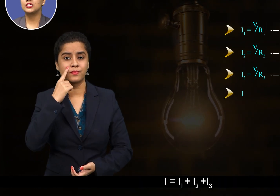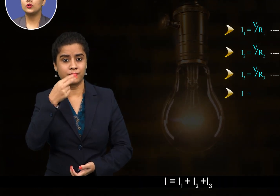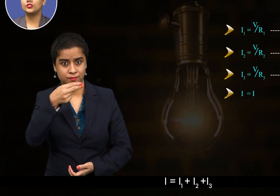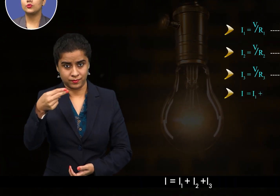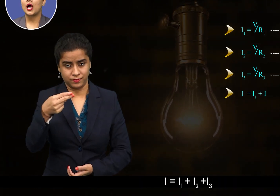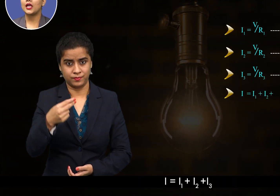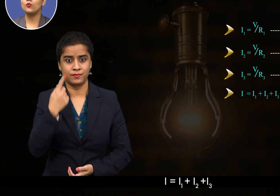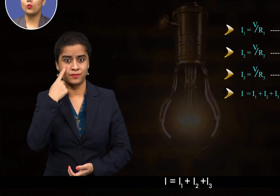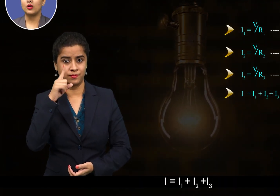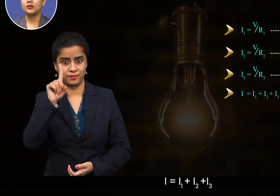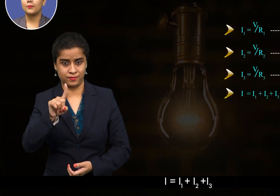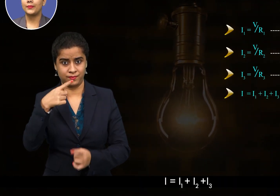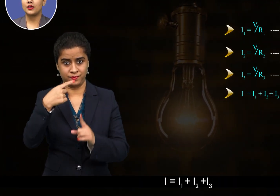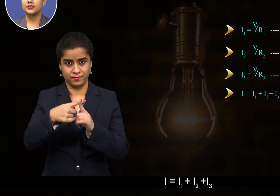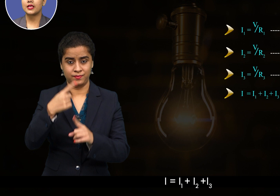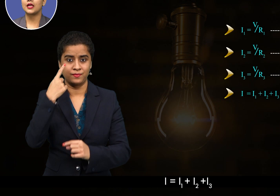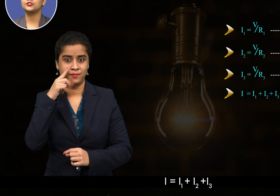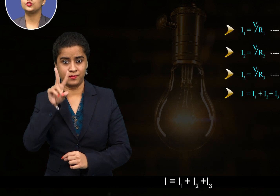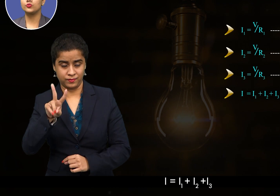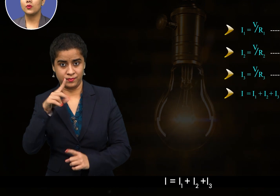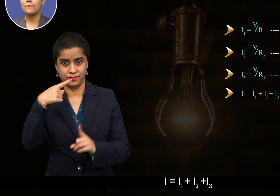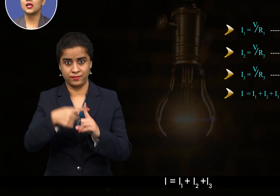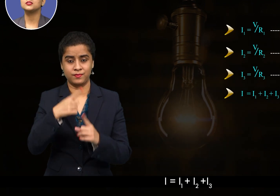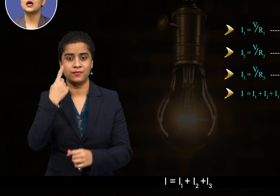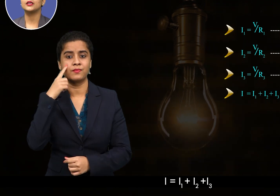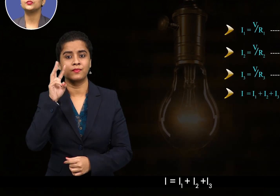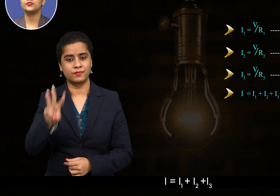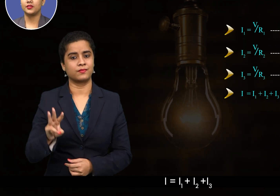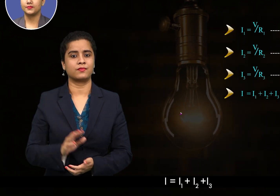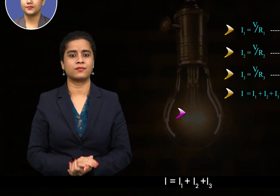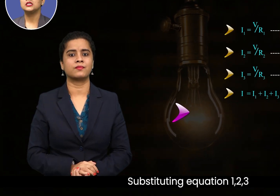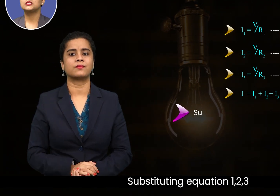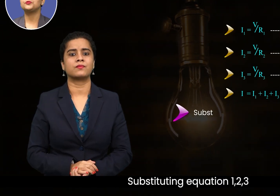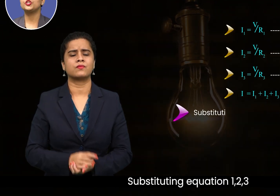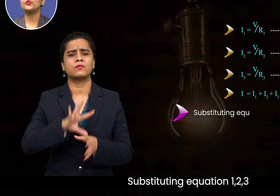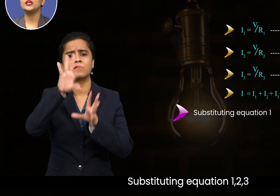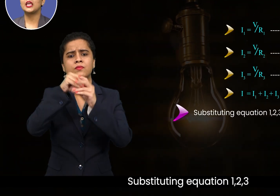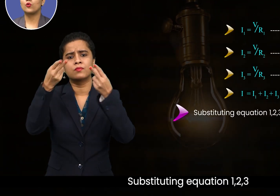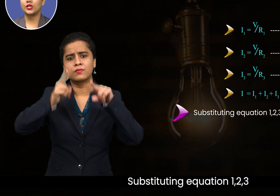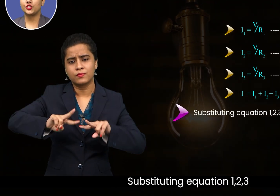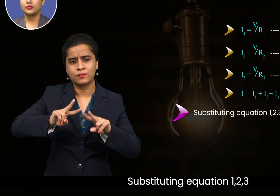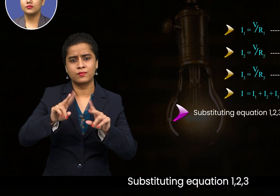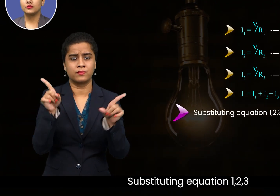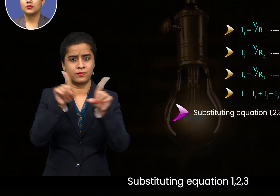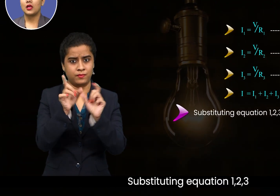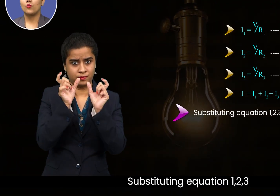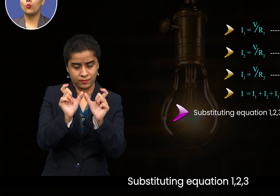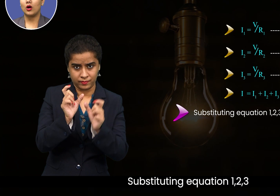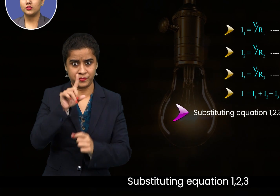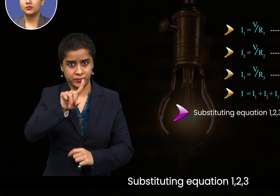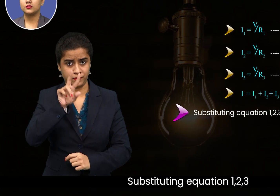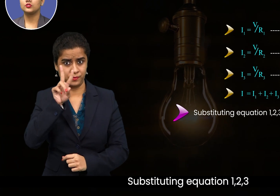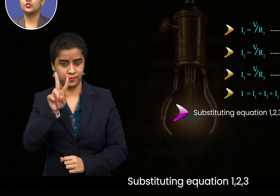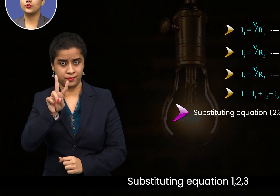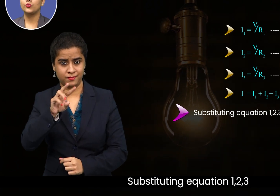I is equal to I1 plus I2 plus I3. Substituting equation